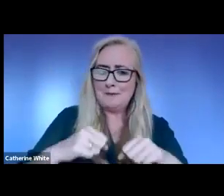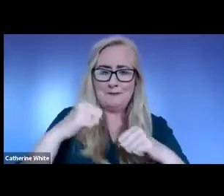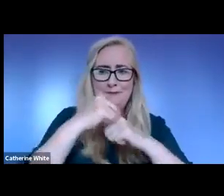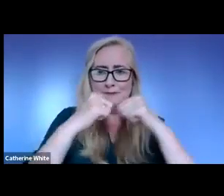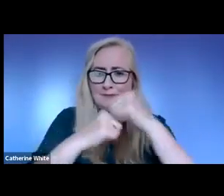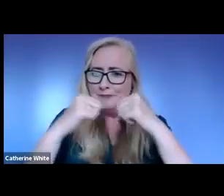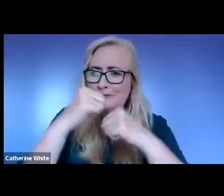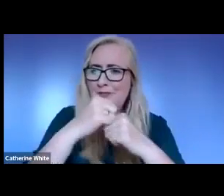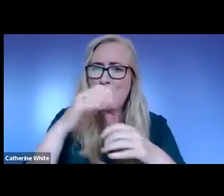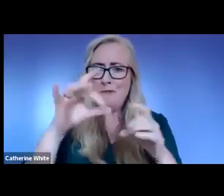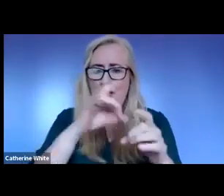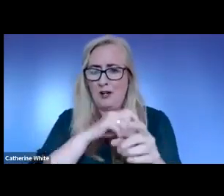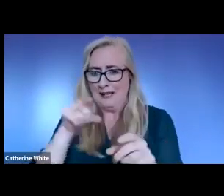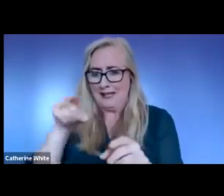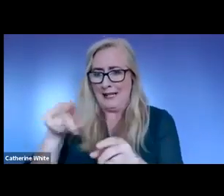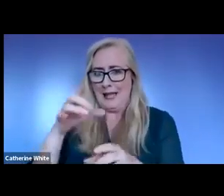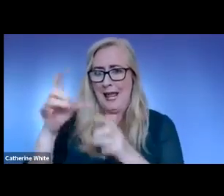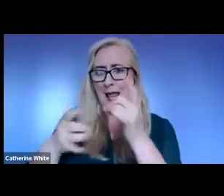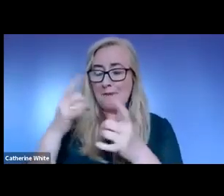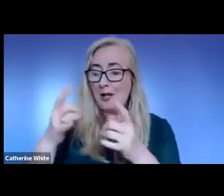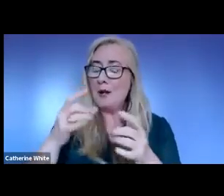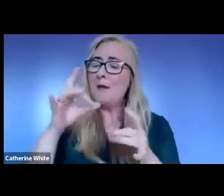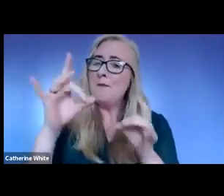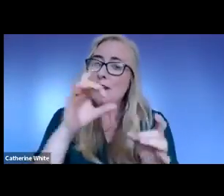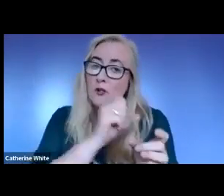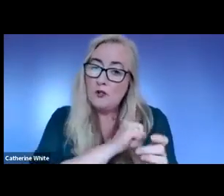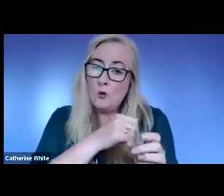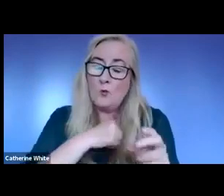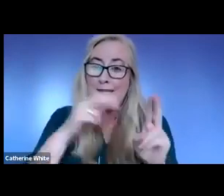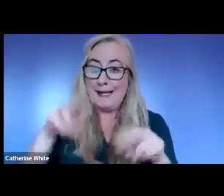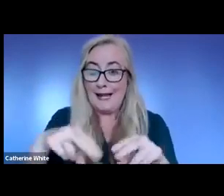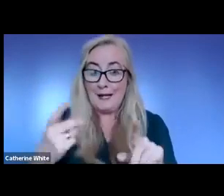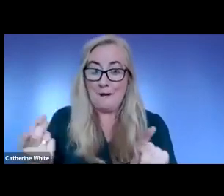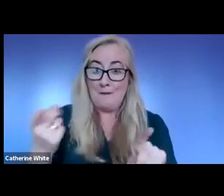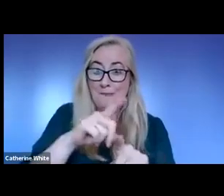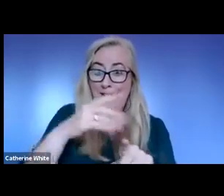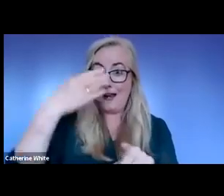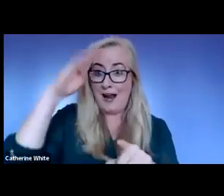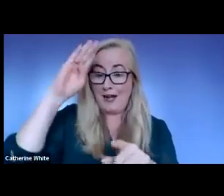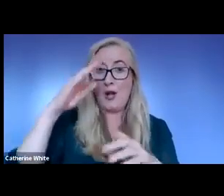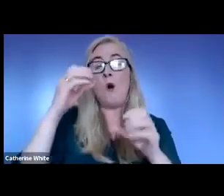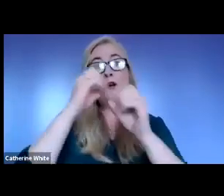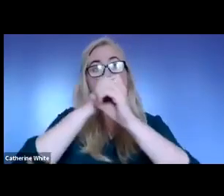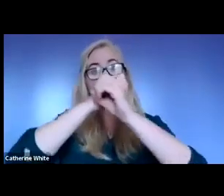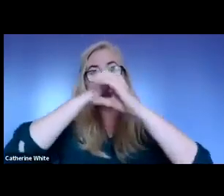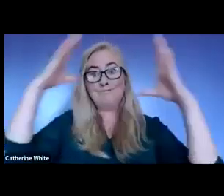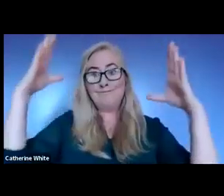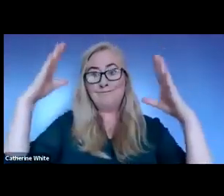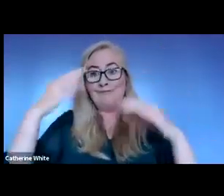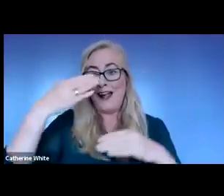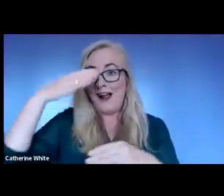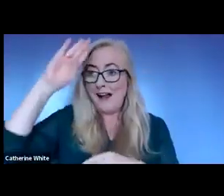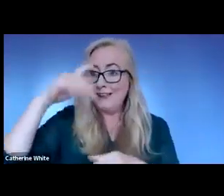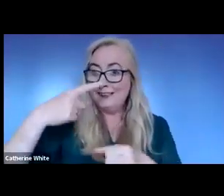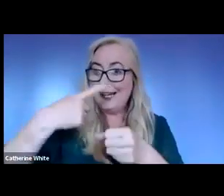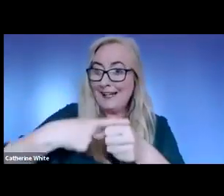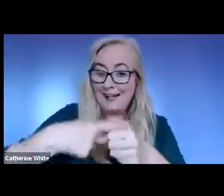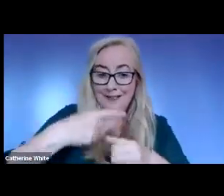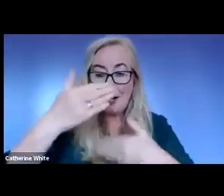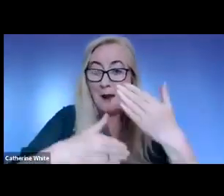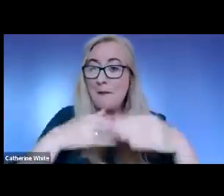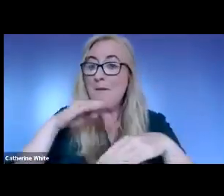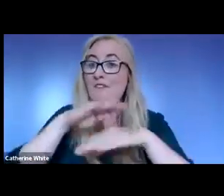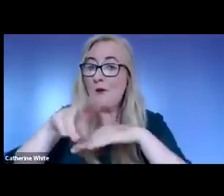the position where we really need to actually rebuild Ireland, to reimagine Ireland before we can start rebuilding